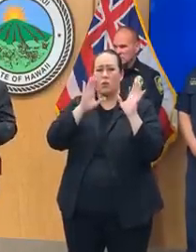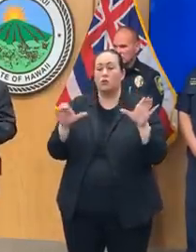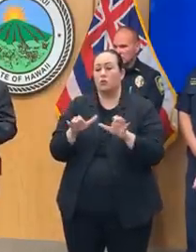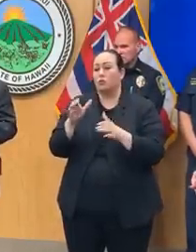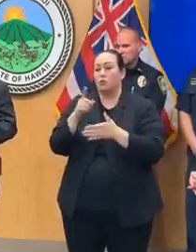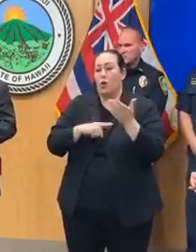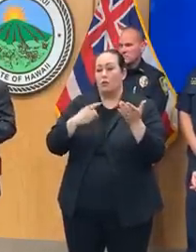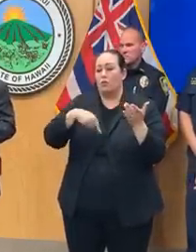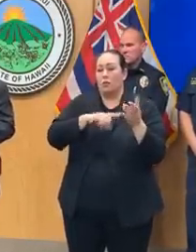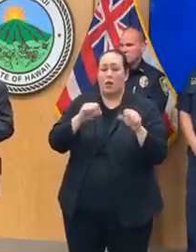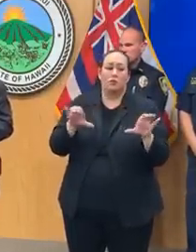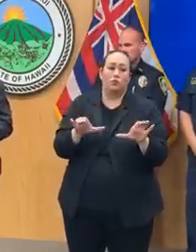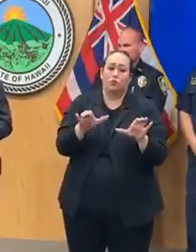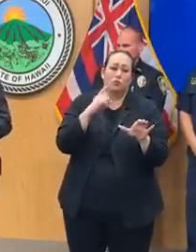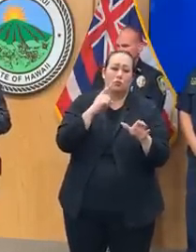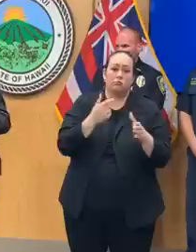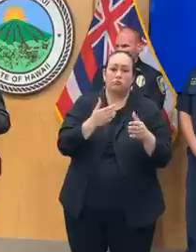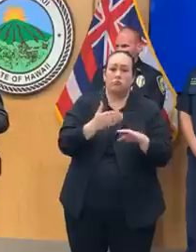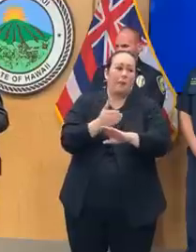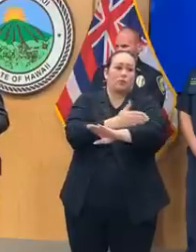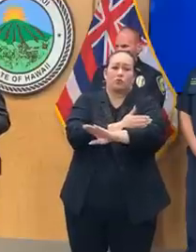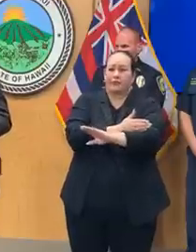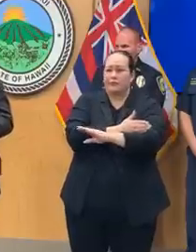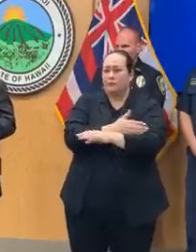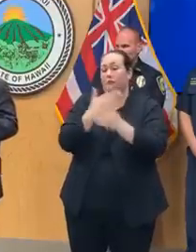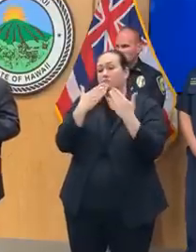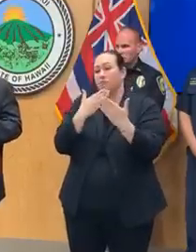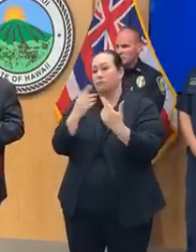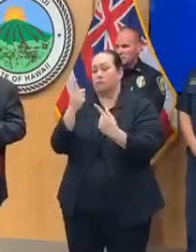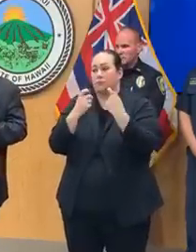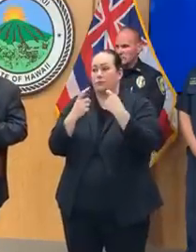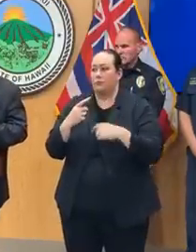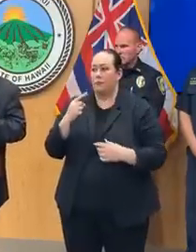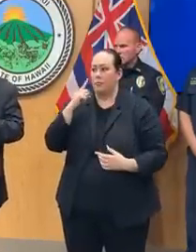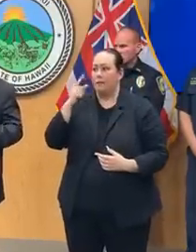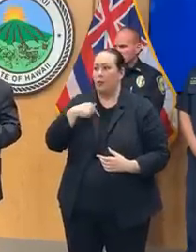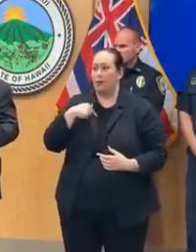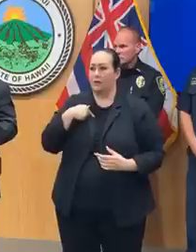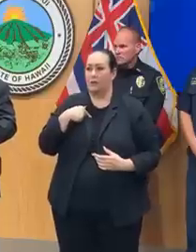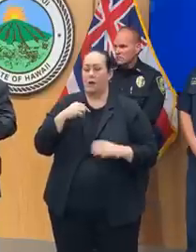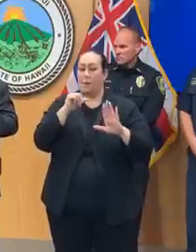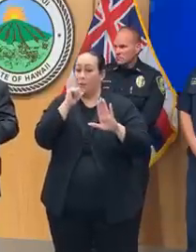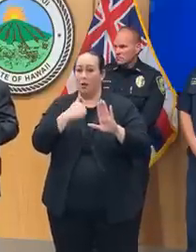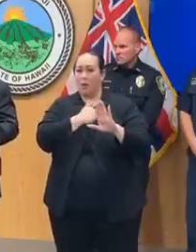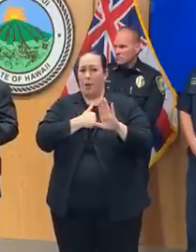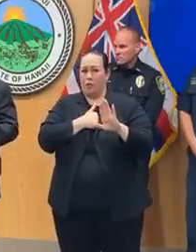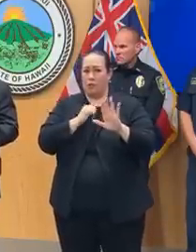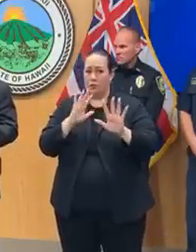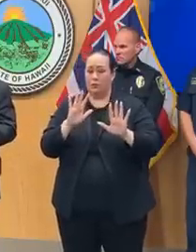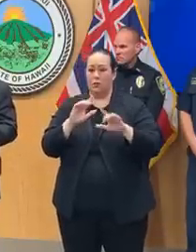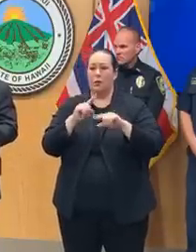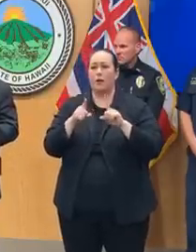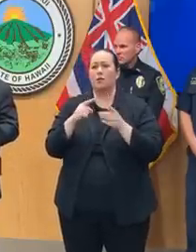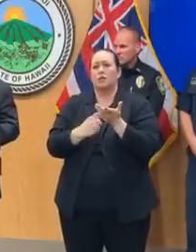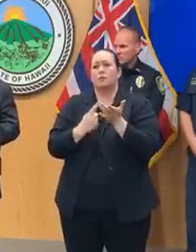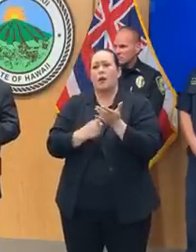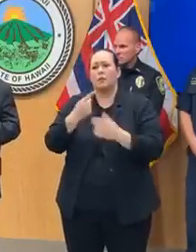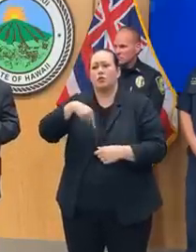But thank you for these questions. And for my part, I won't apologize, but I will say we do get